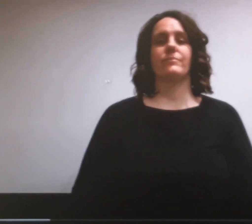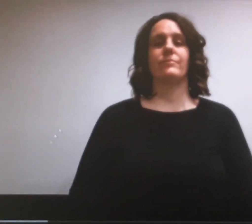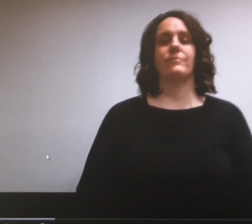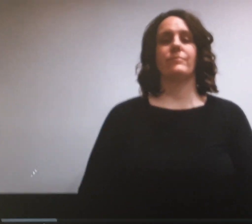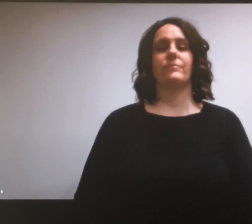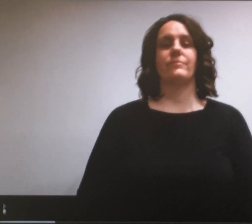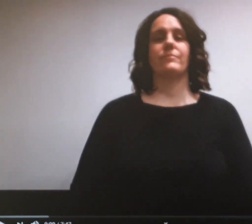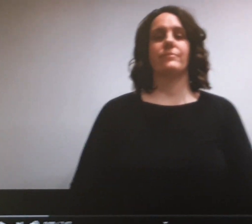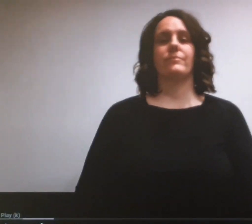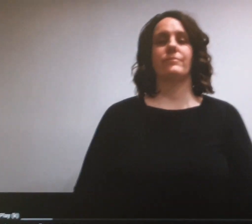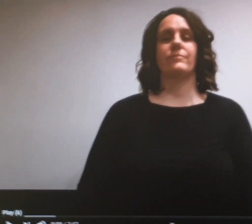Forgot to hit play.